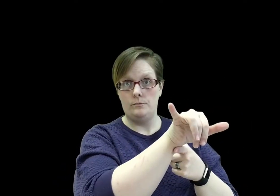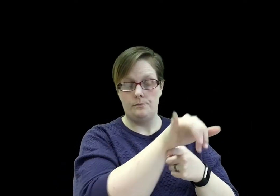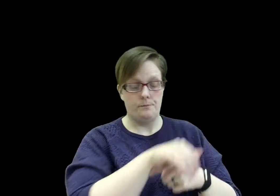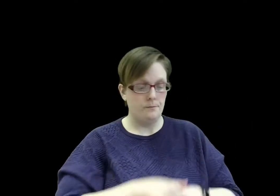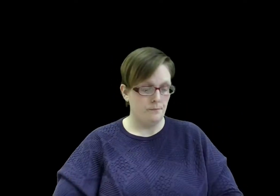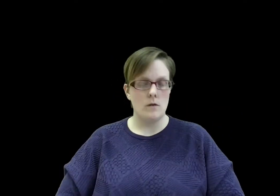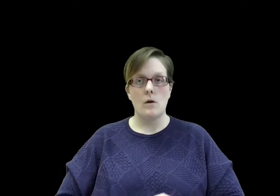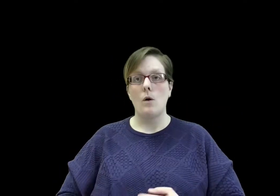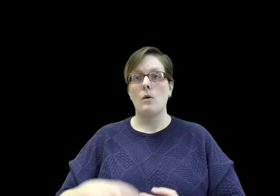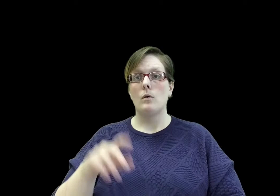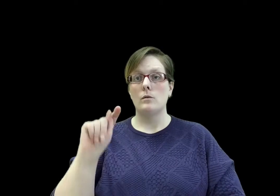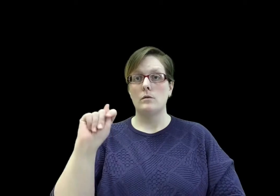chromosome.